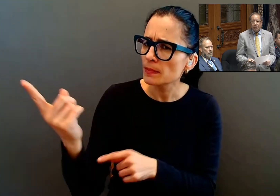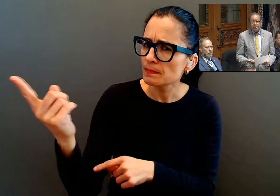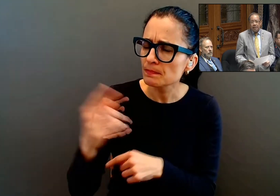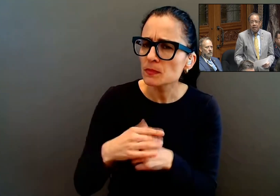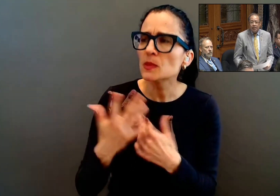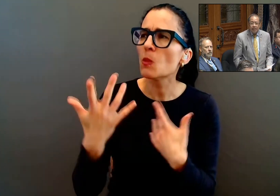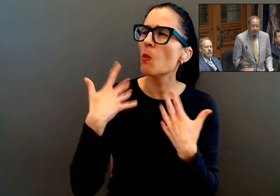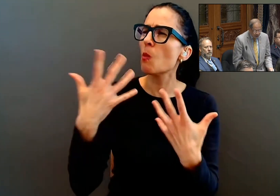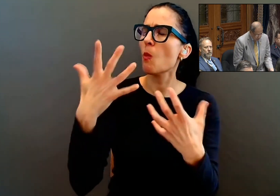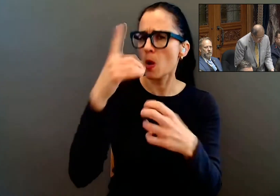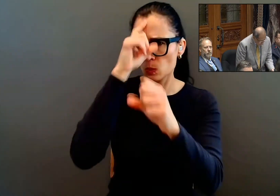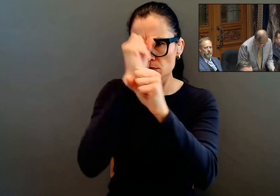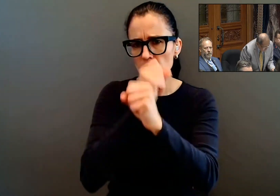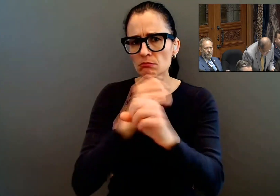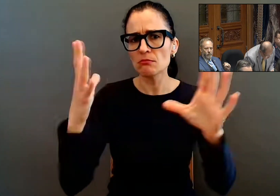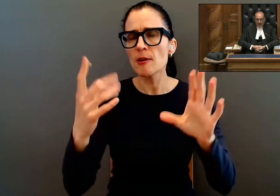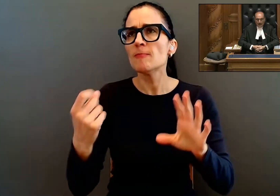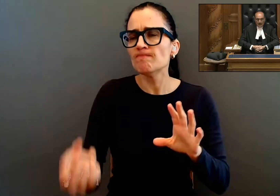in BC?